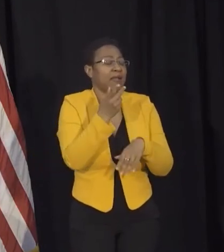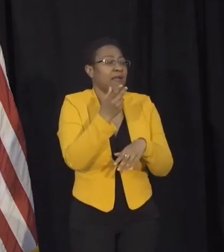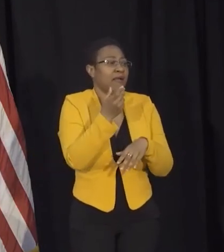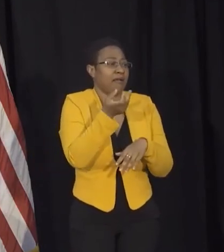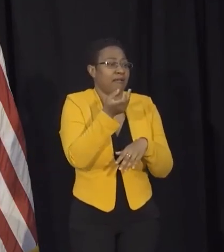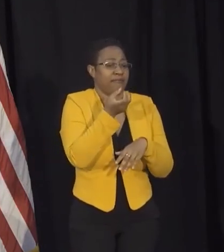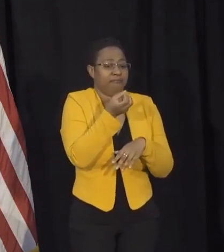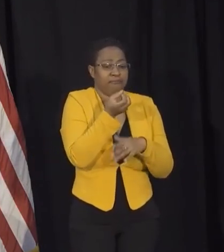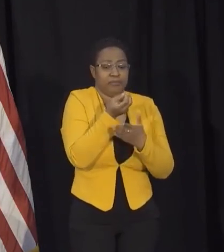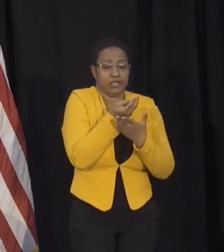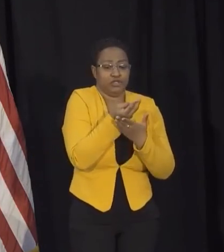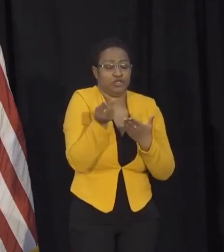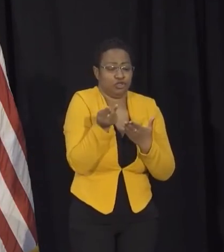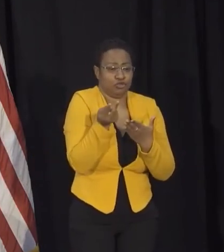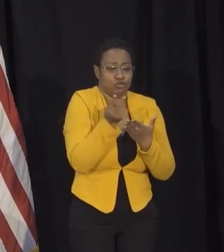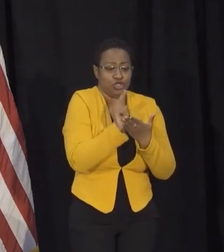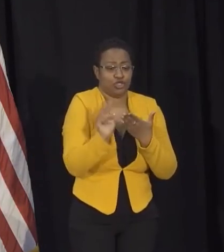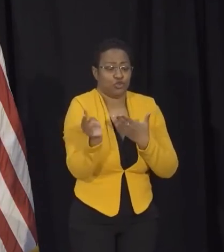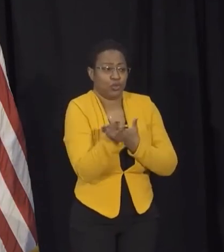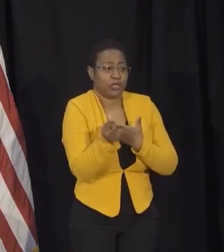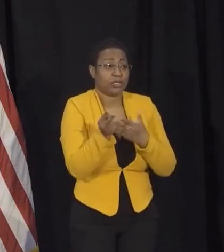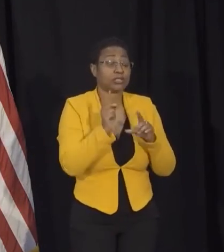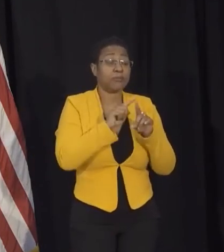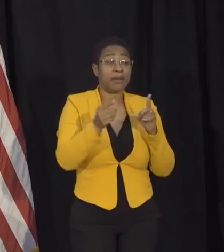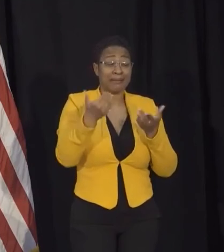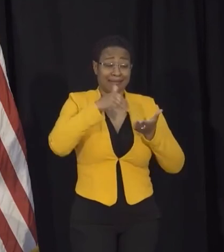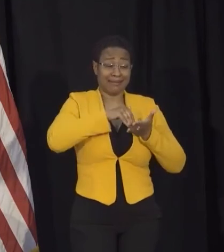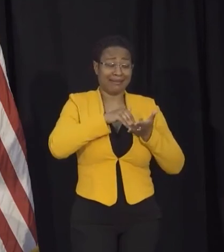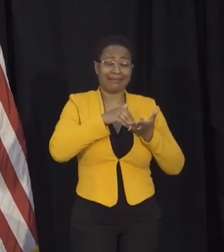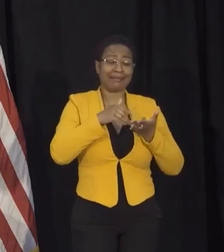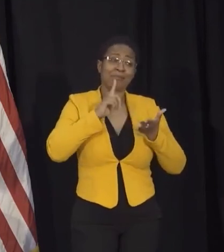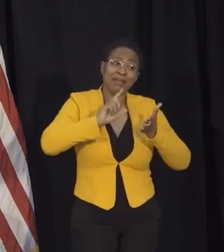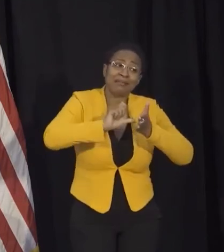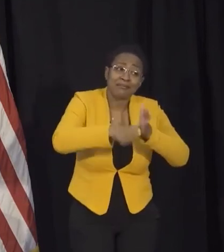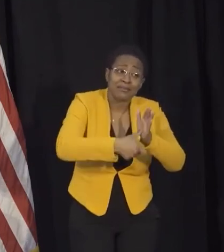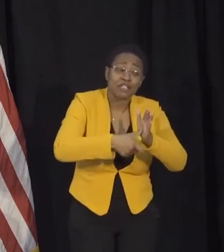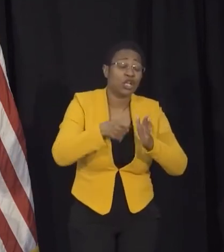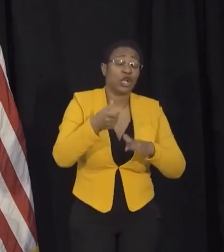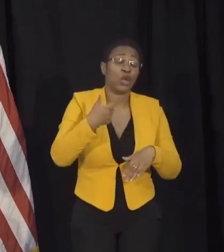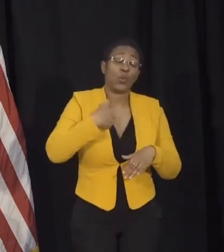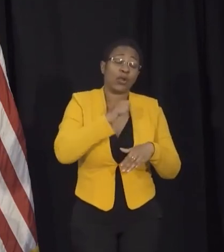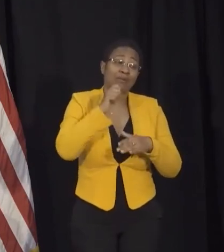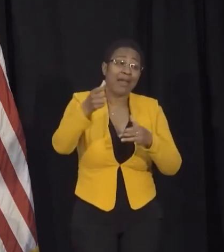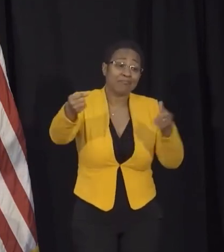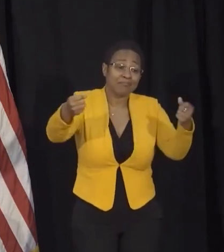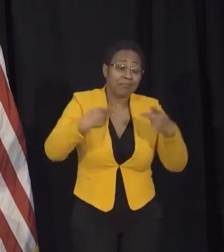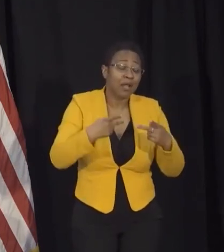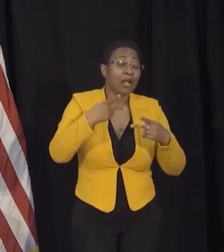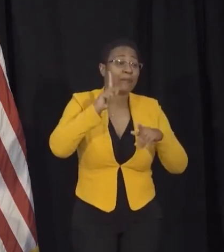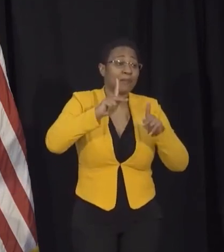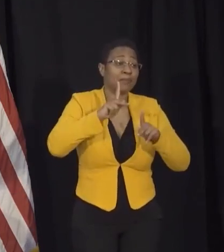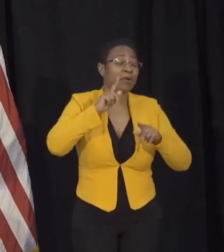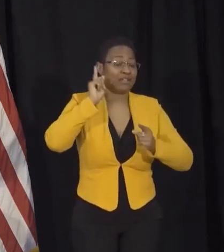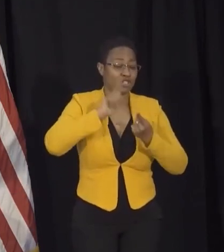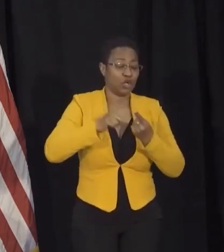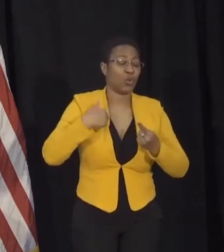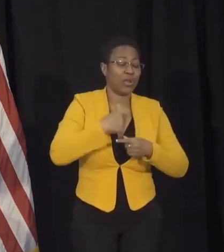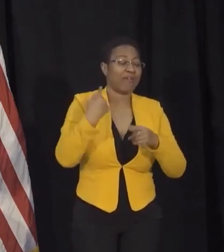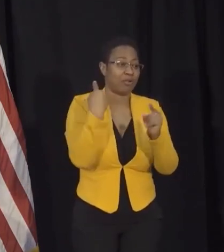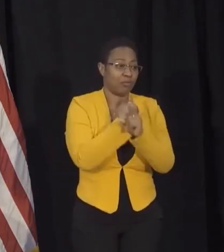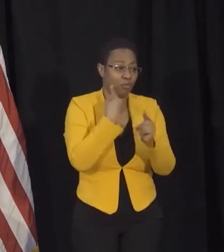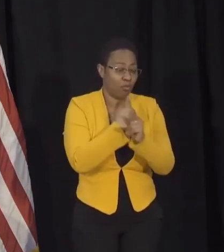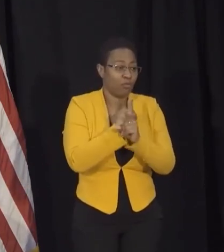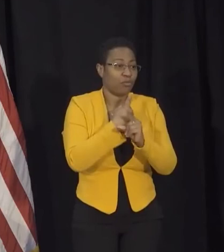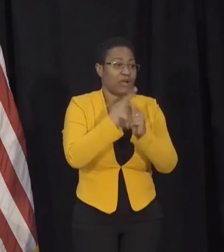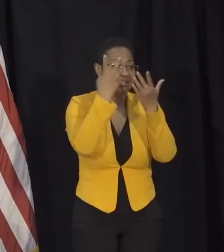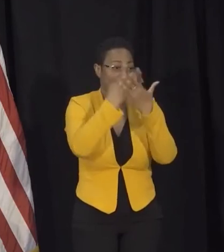today, we're not bringing anybody back until you can show me that we have the proper medical screening before they come back and also the